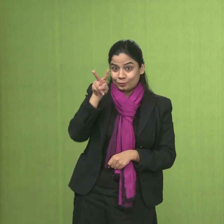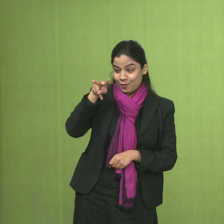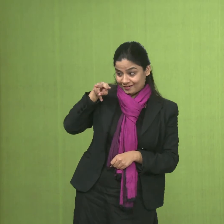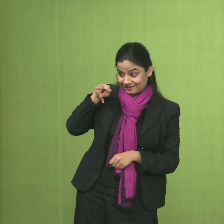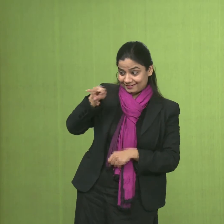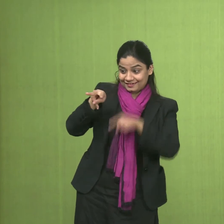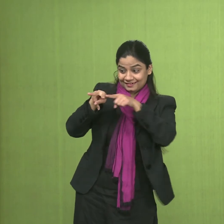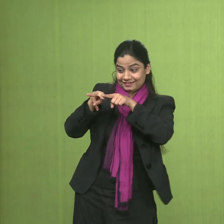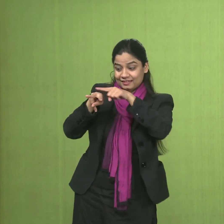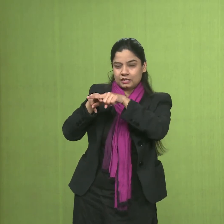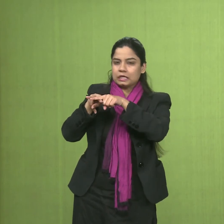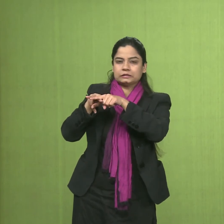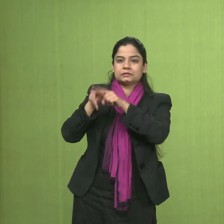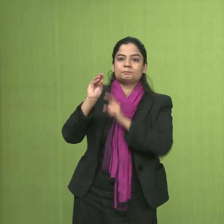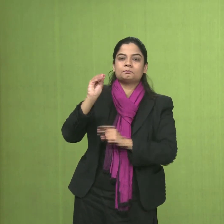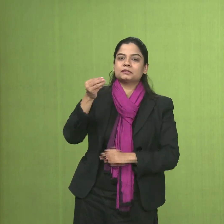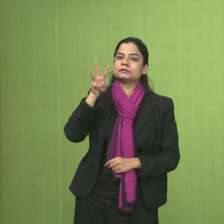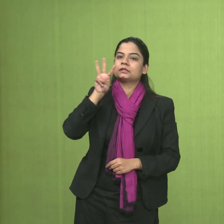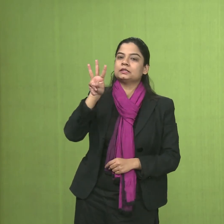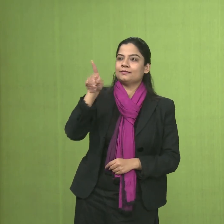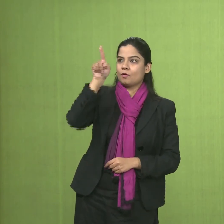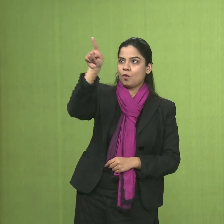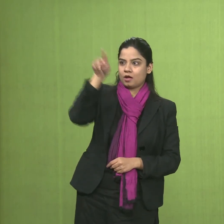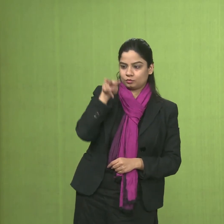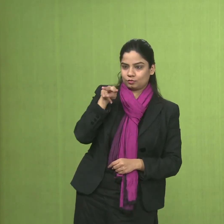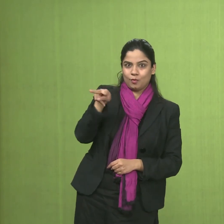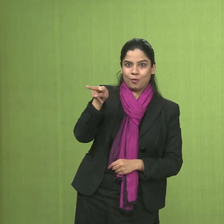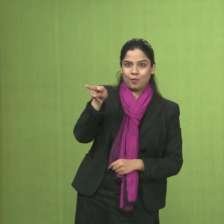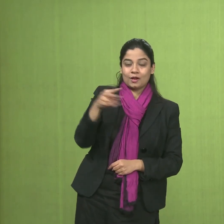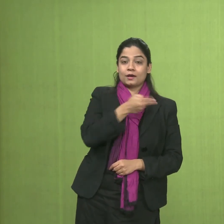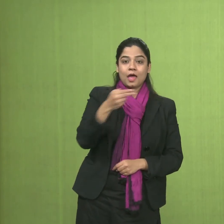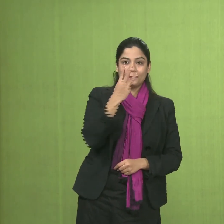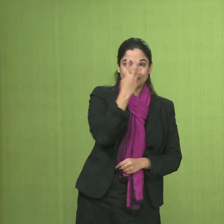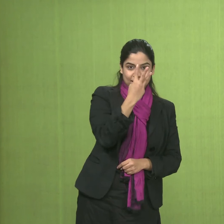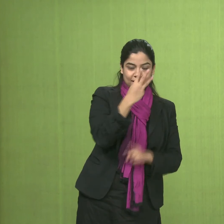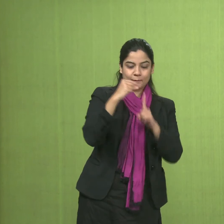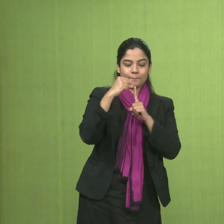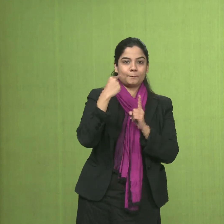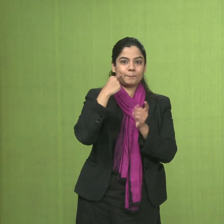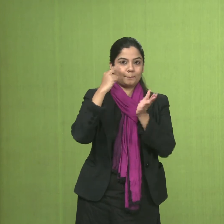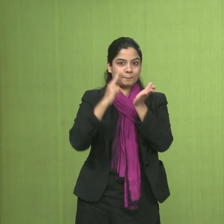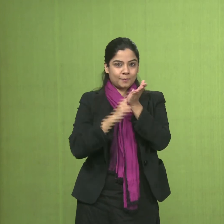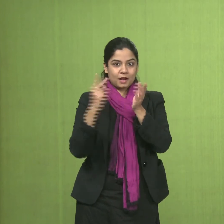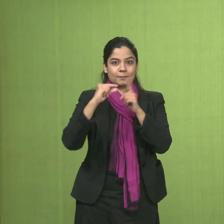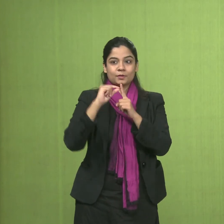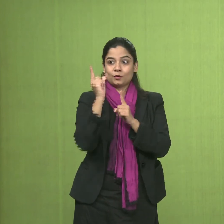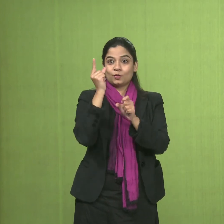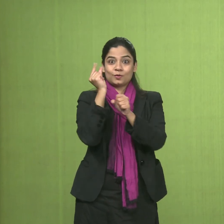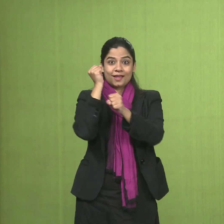3-pin. 2 pins are not that safe, 3 pins are always safer. So it's best if you